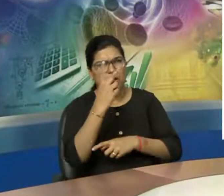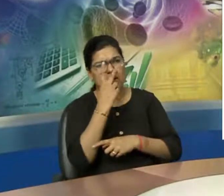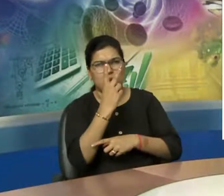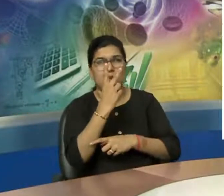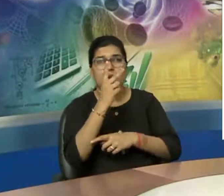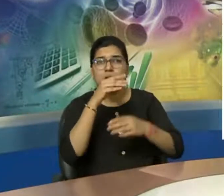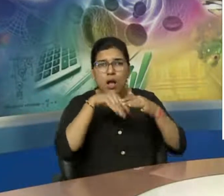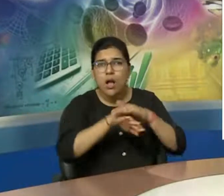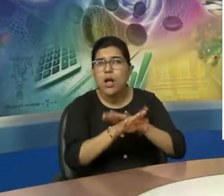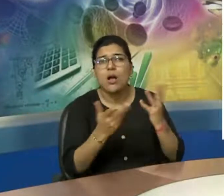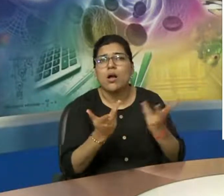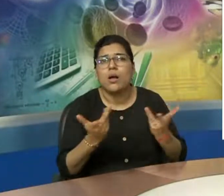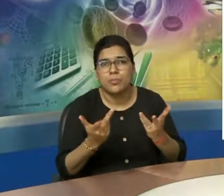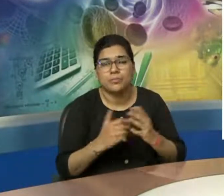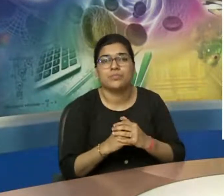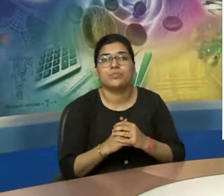There is variation in animals.